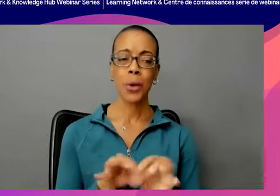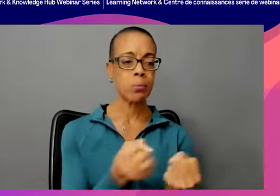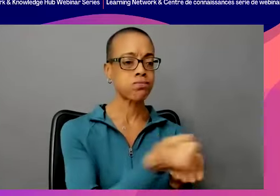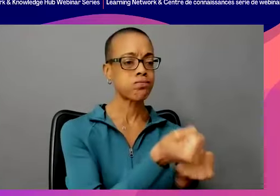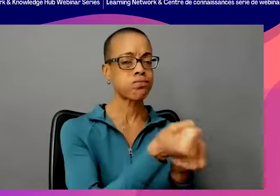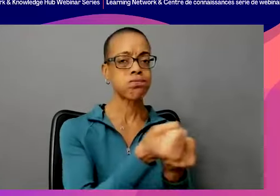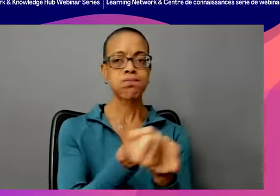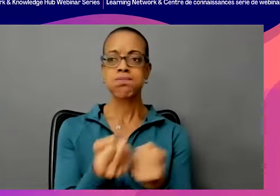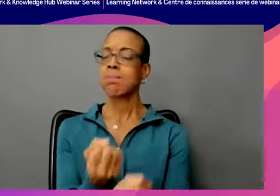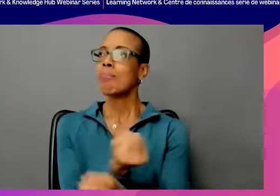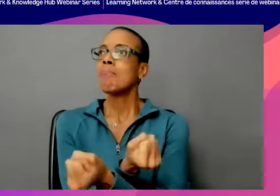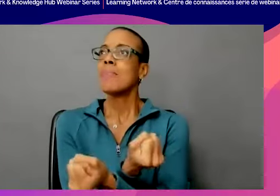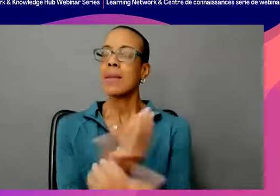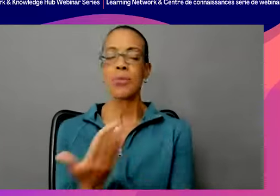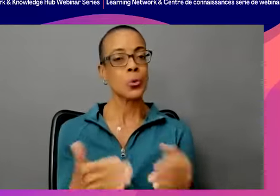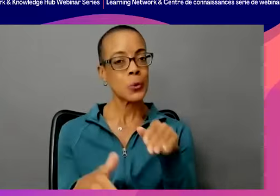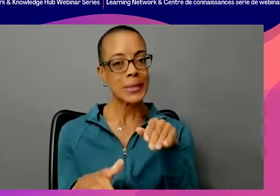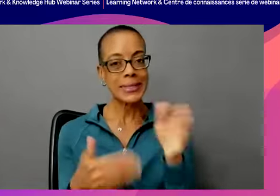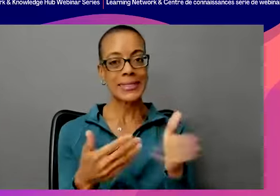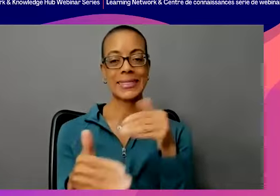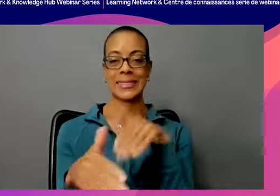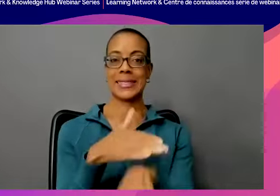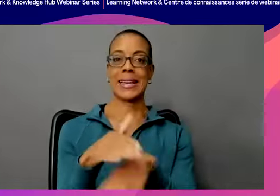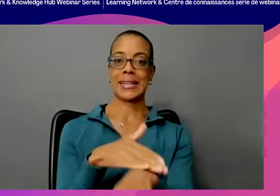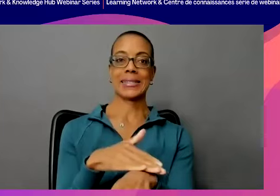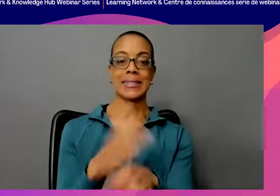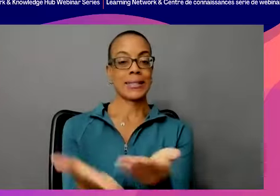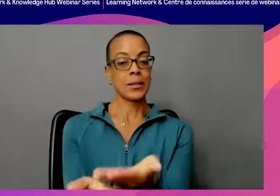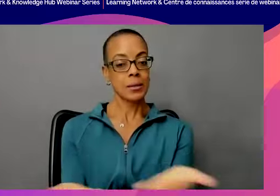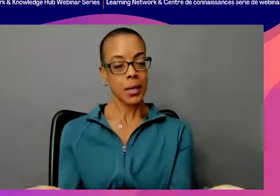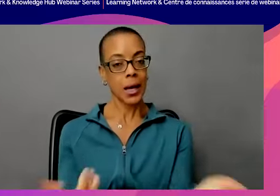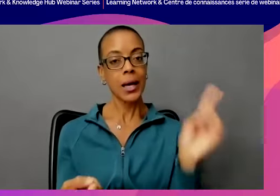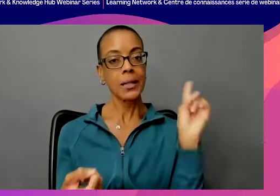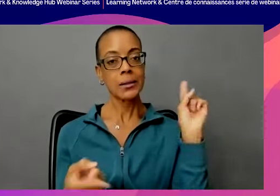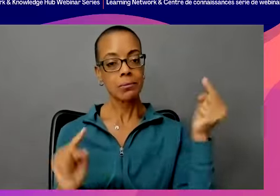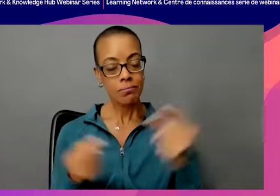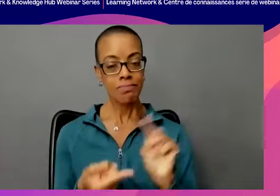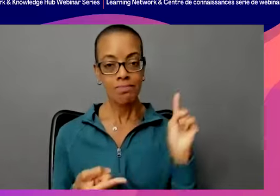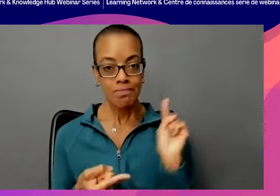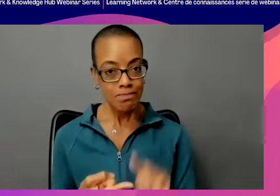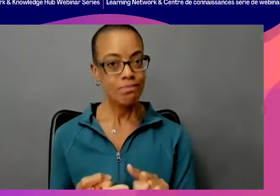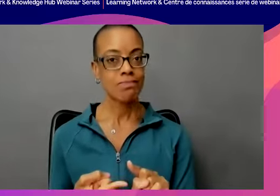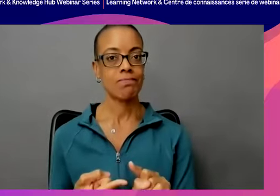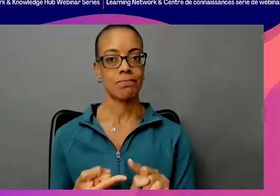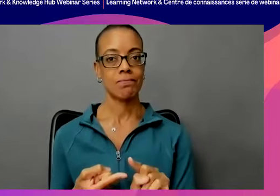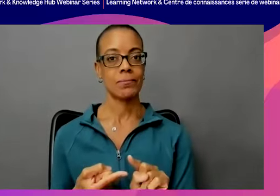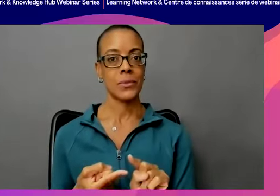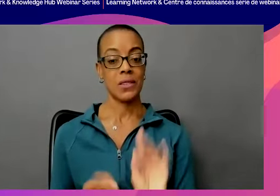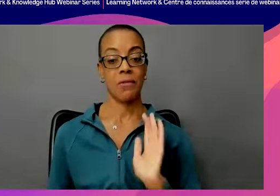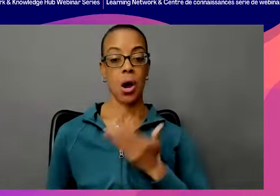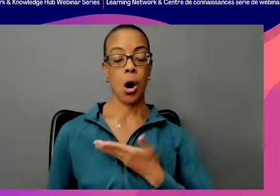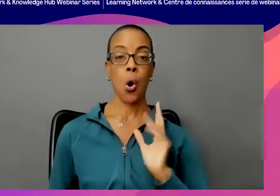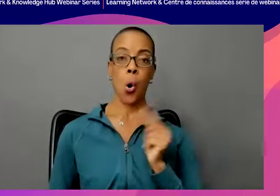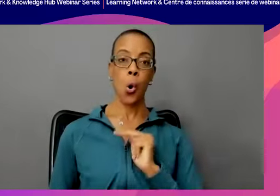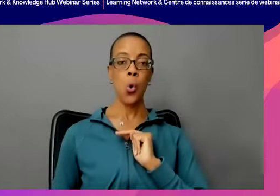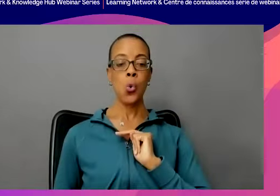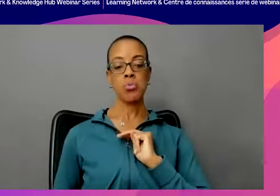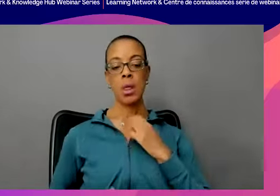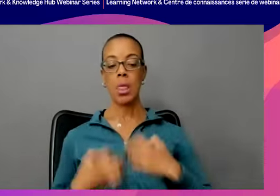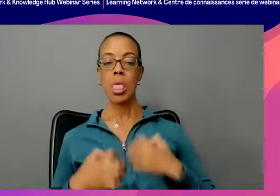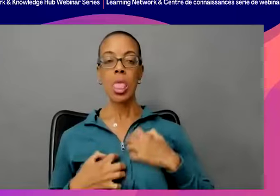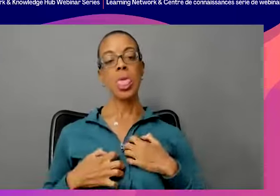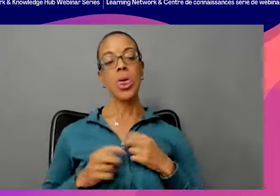have easy access to harm reduction supplies and safety measures, and not let our own discomfort and bias get